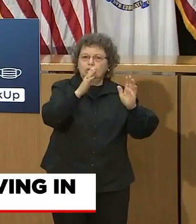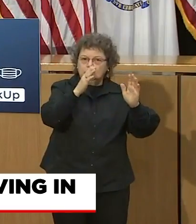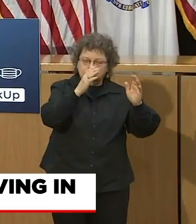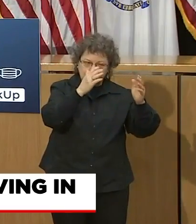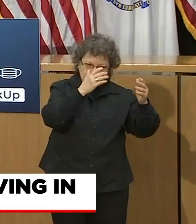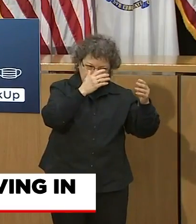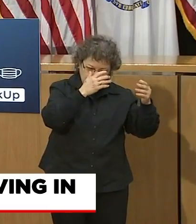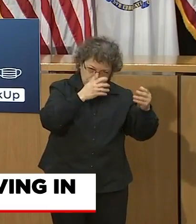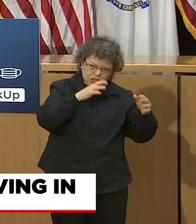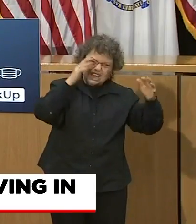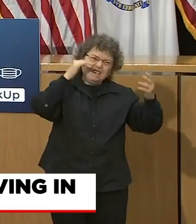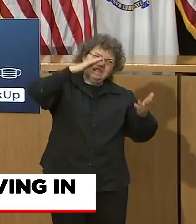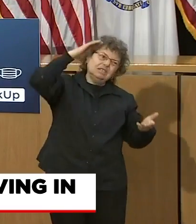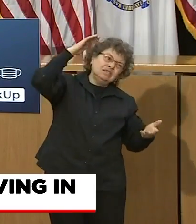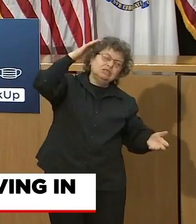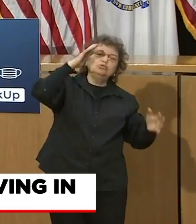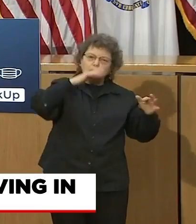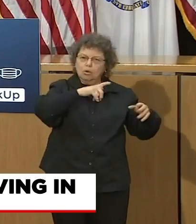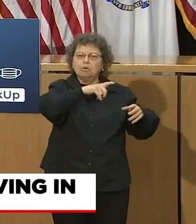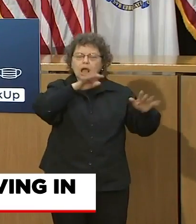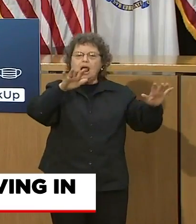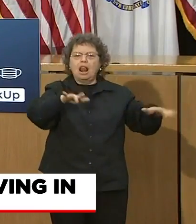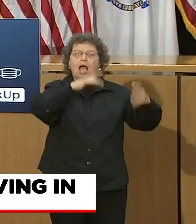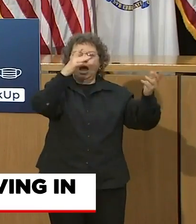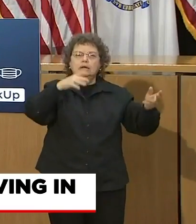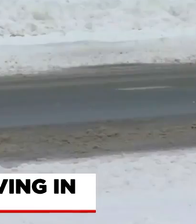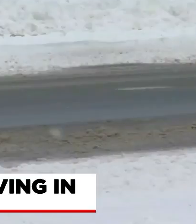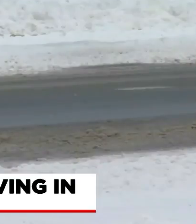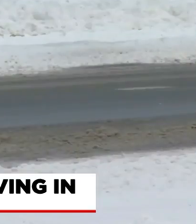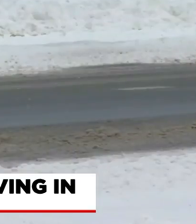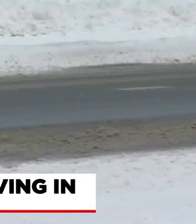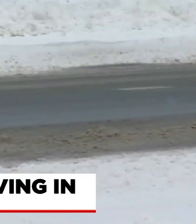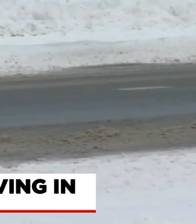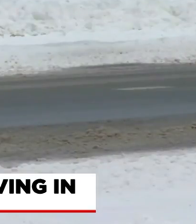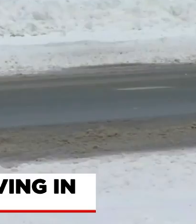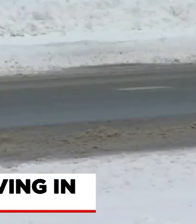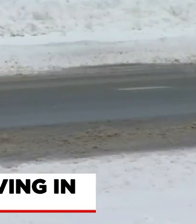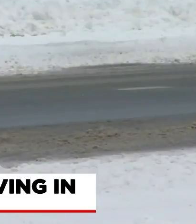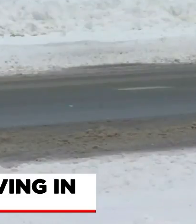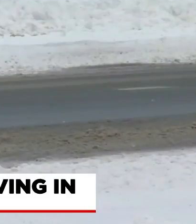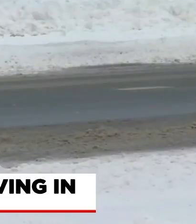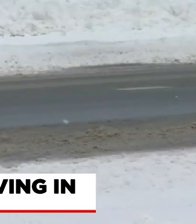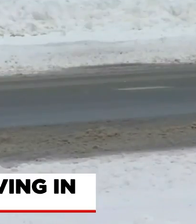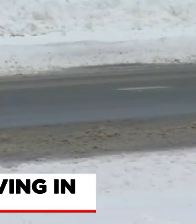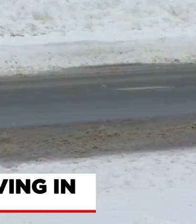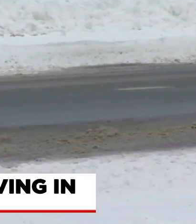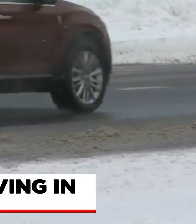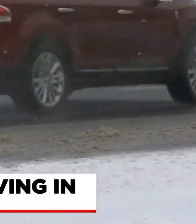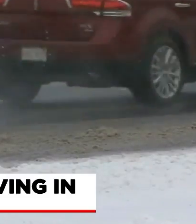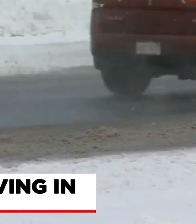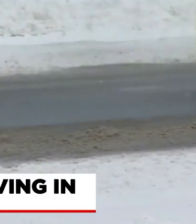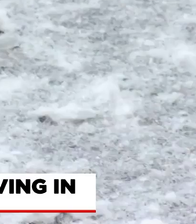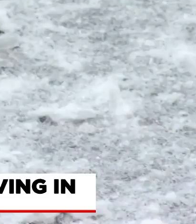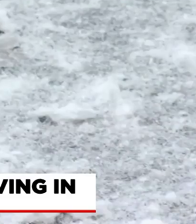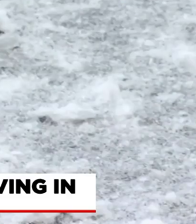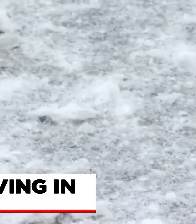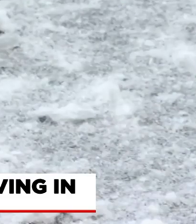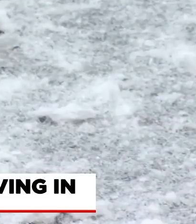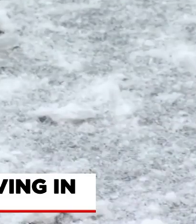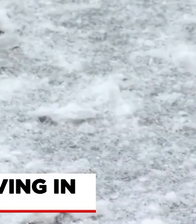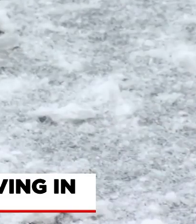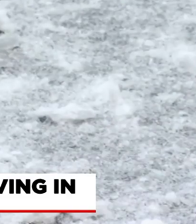amounts, will probably clean up pretty fast. I would expect that by tomorrow